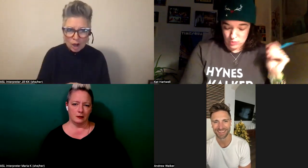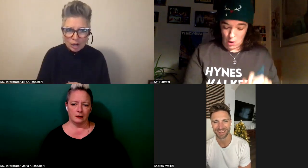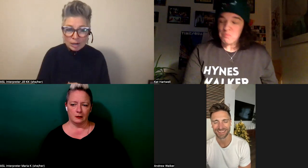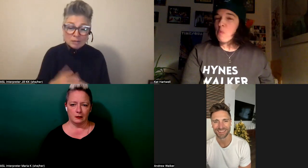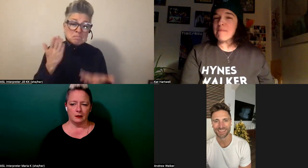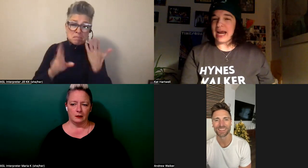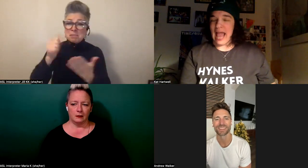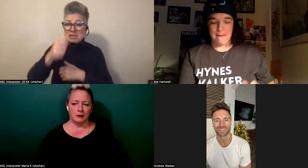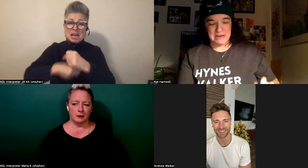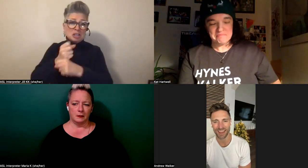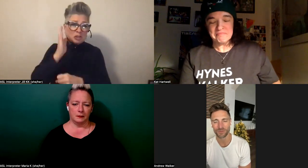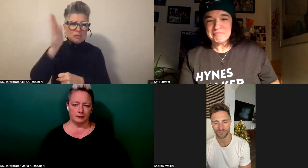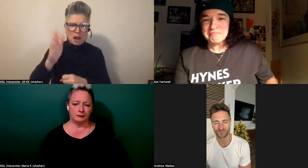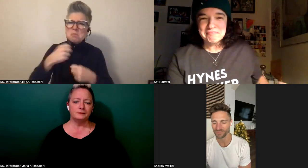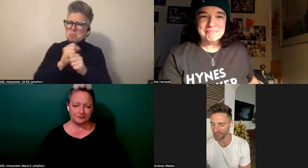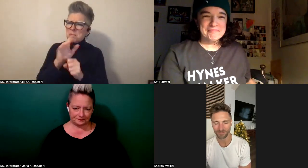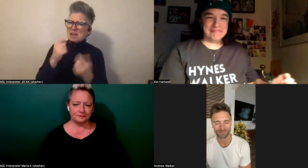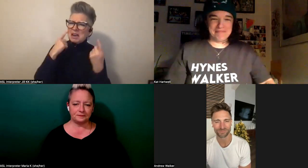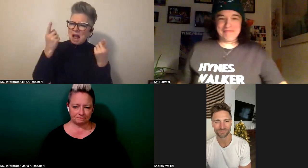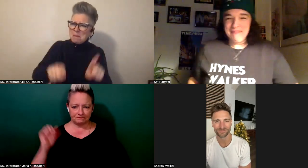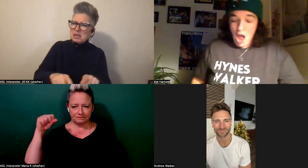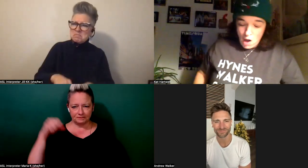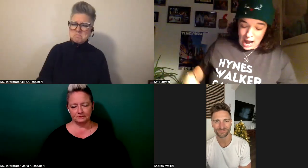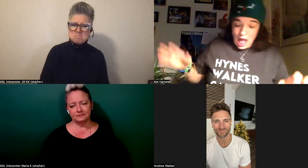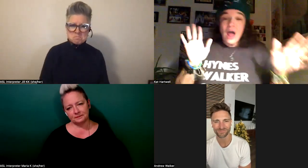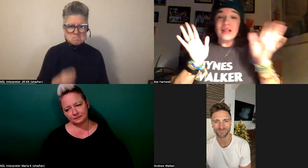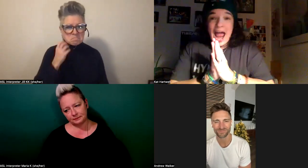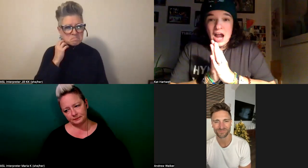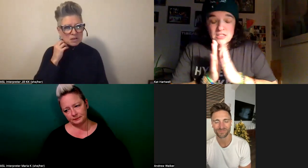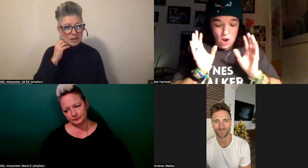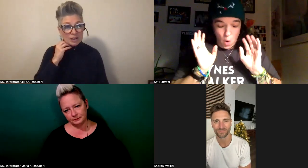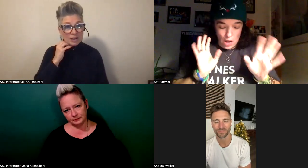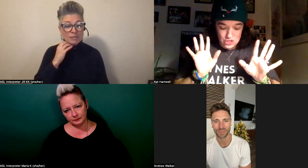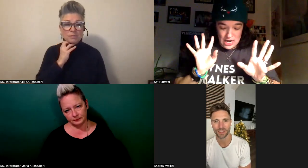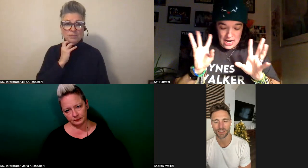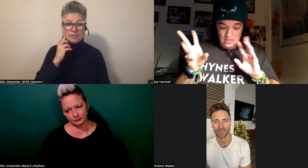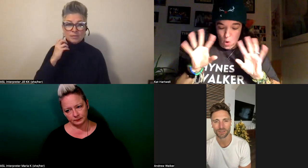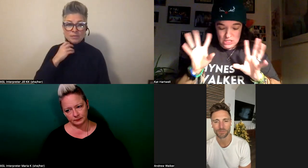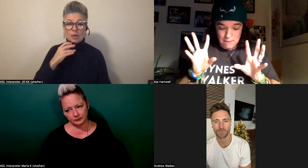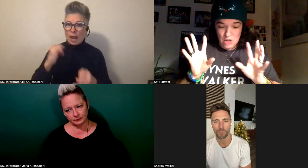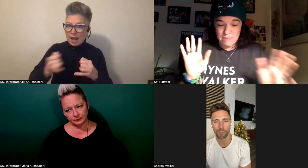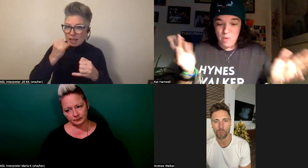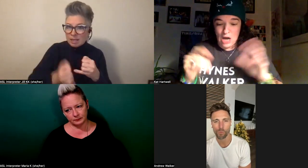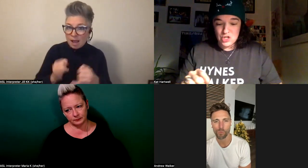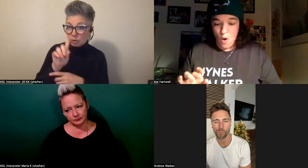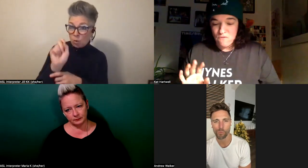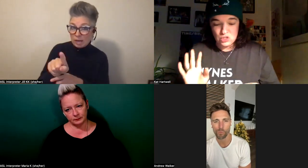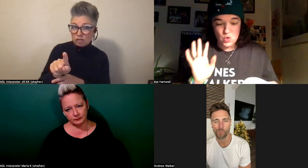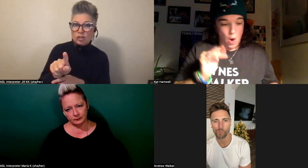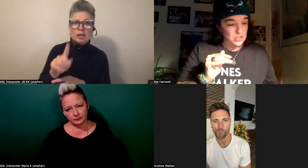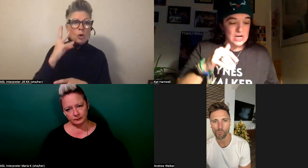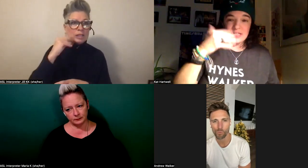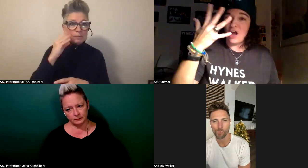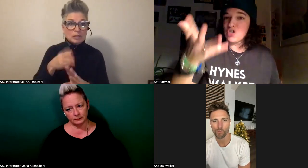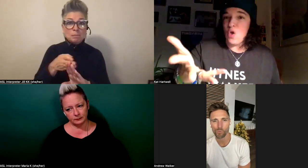now. So we'll make it happen. Yeah. All right. Last question or film before I turn over